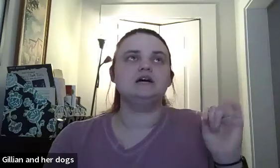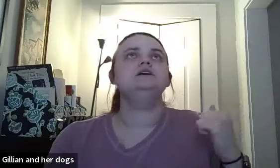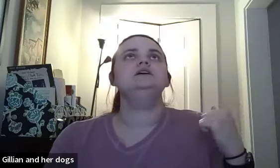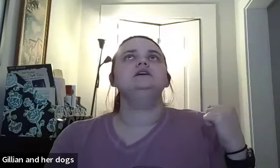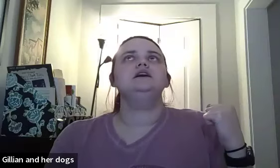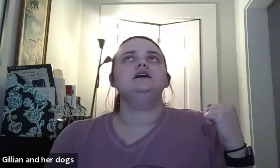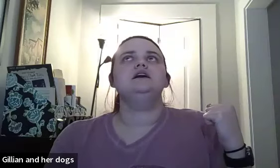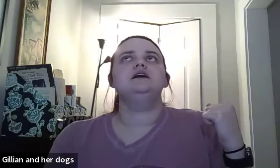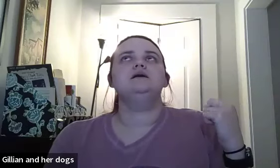California,